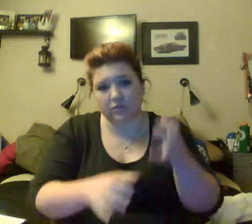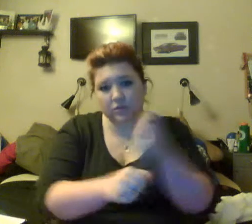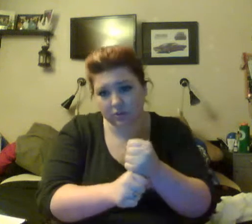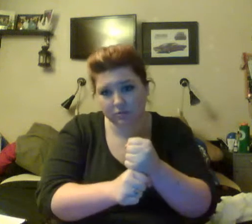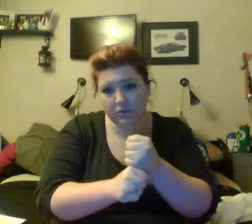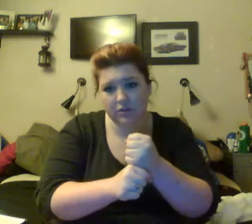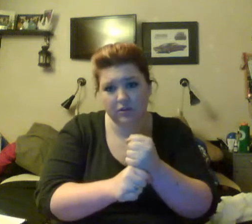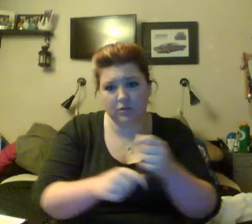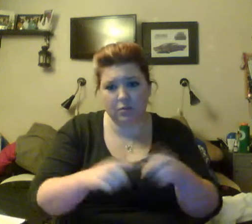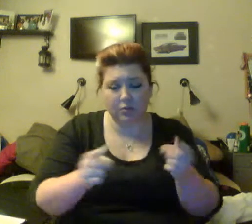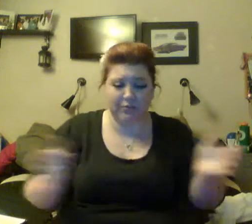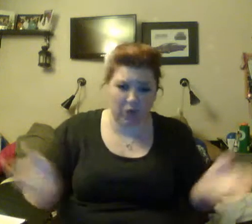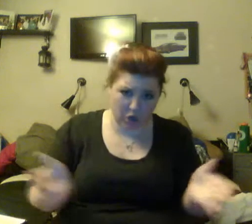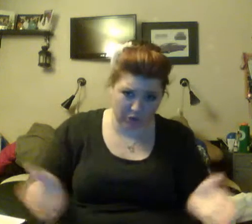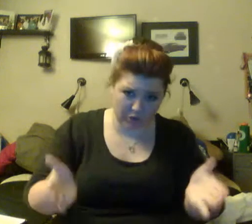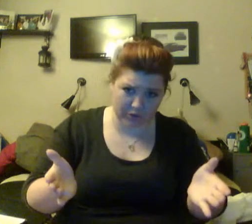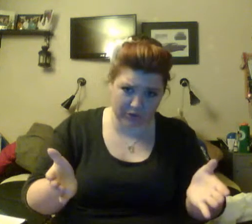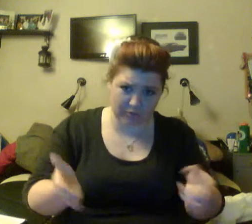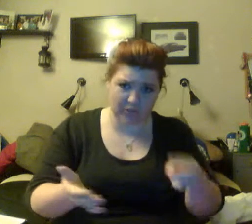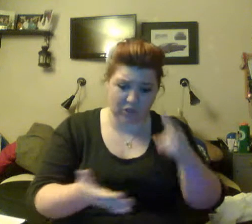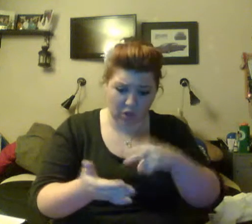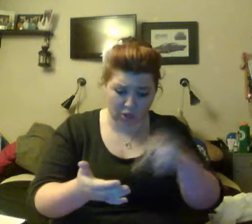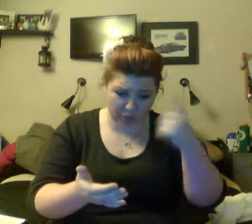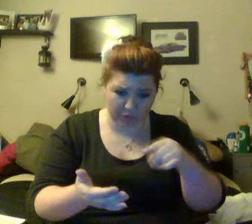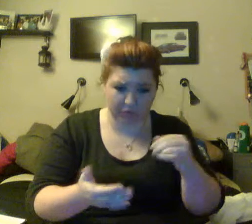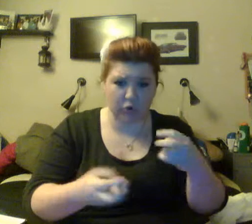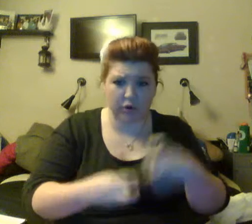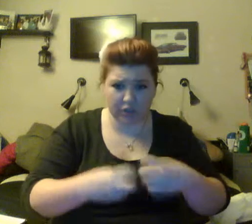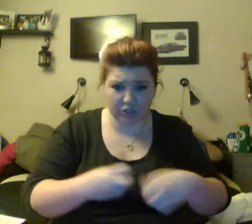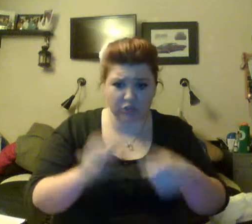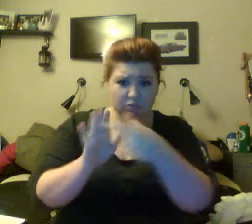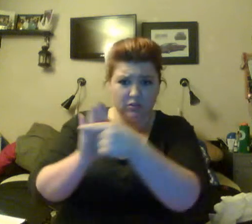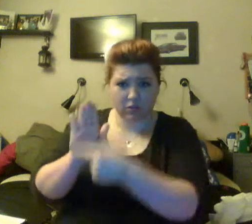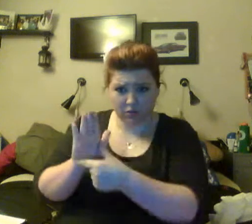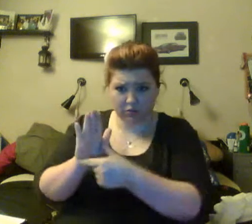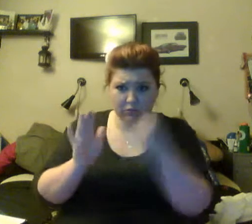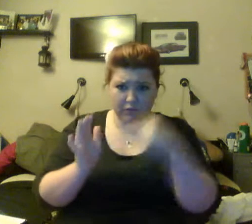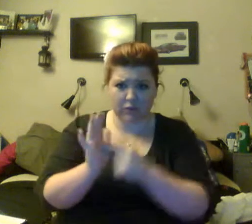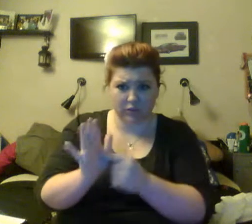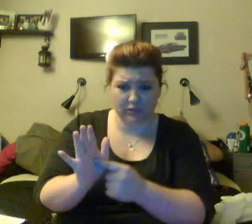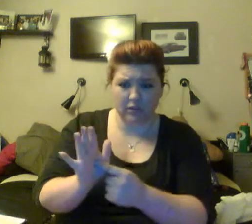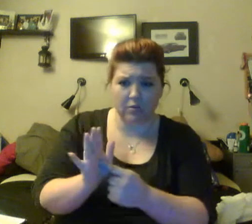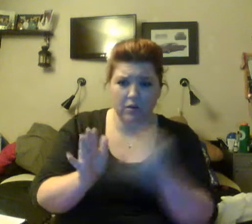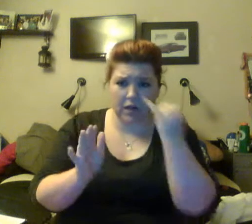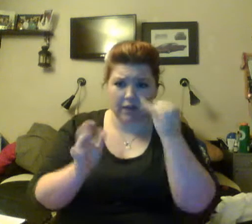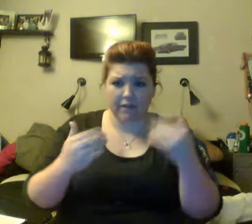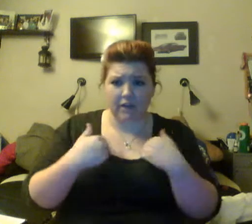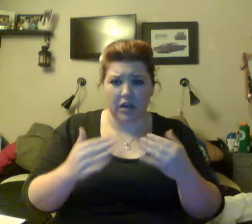articles. But what I encourage them to do is look for the issues in the article. So, for example, if you have 2 articles on